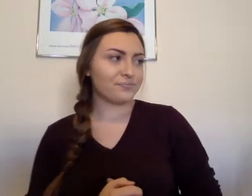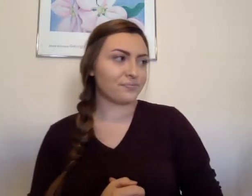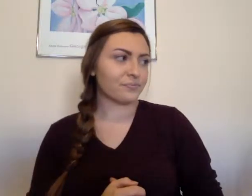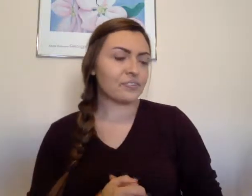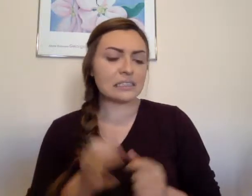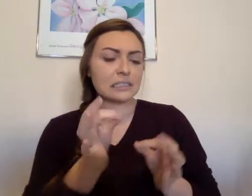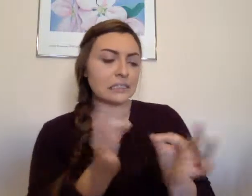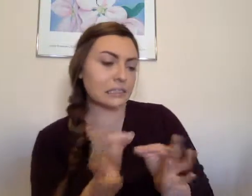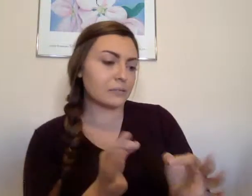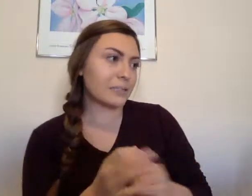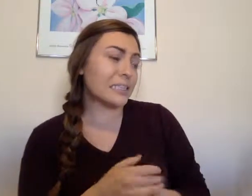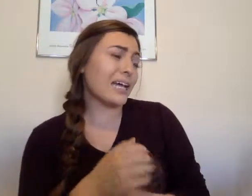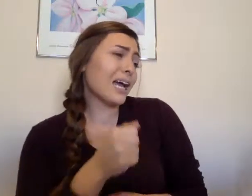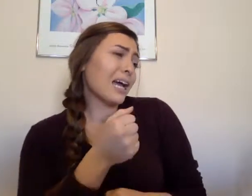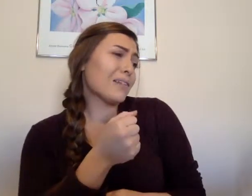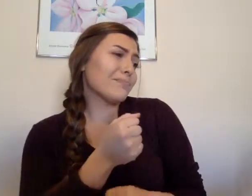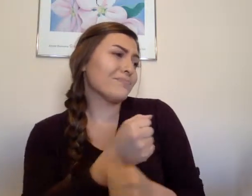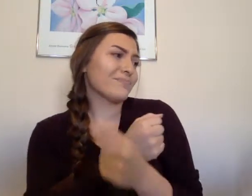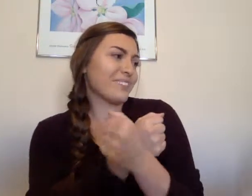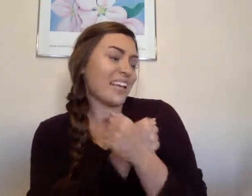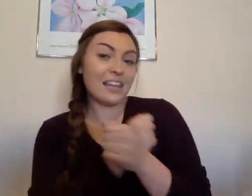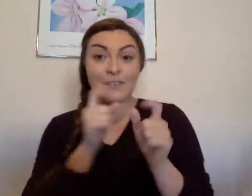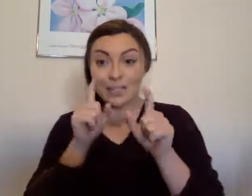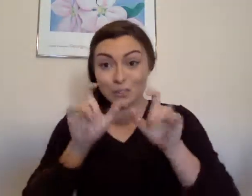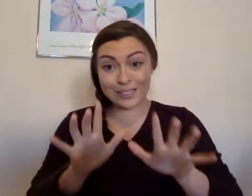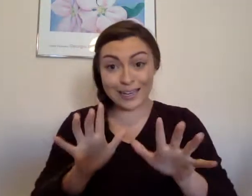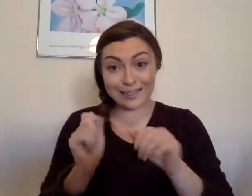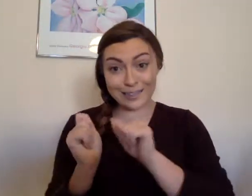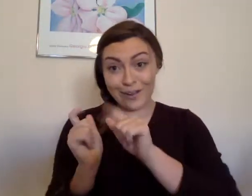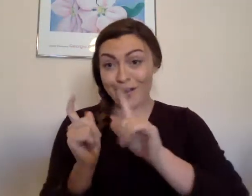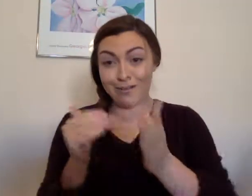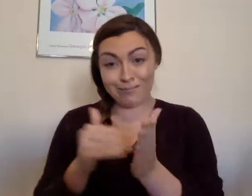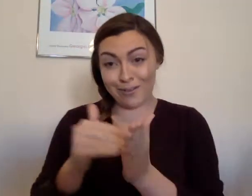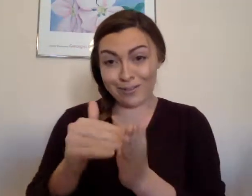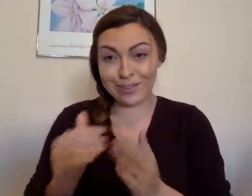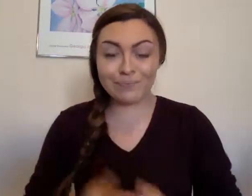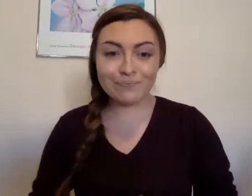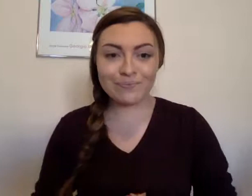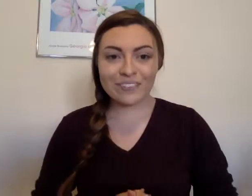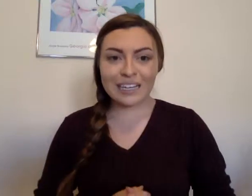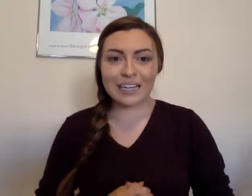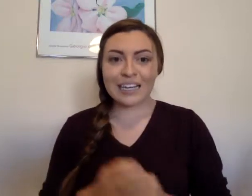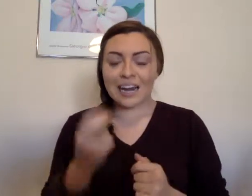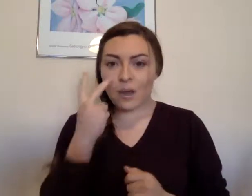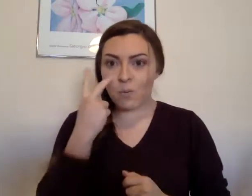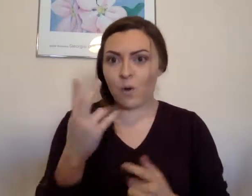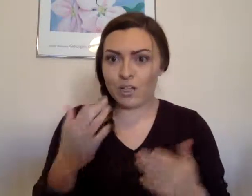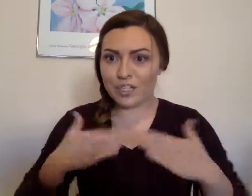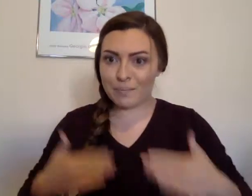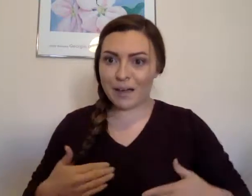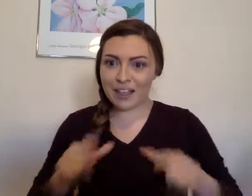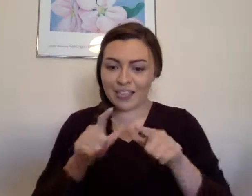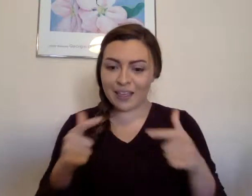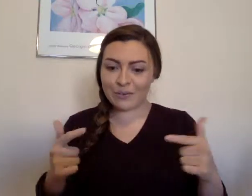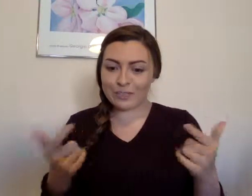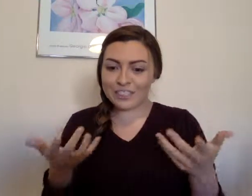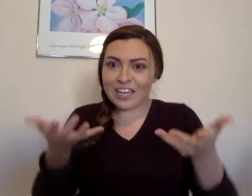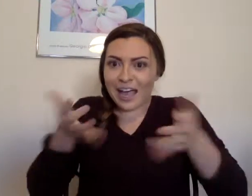little tests all the time. I'll give people a compliment, and then I watch their body language after the compliment. And often people suddenly have